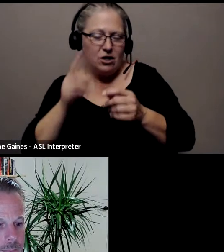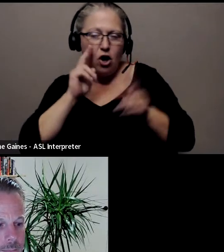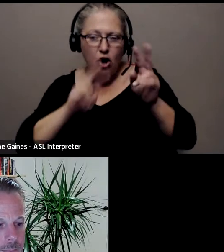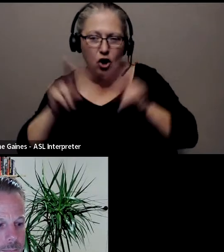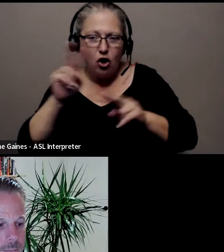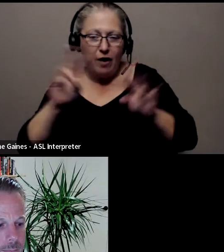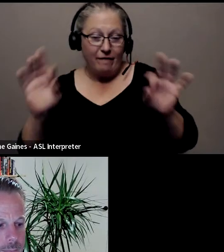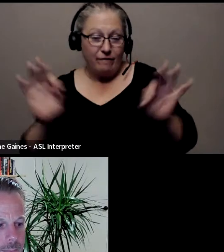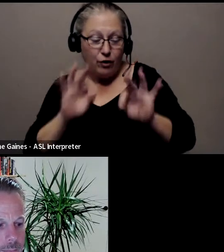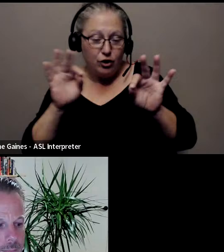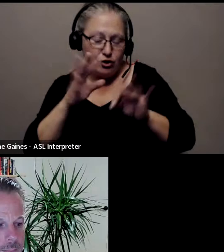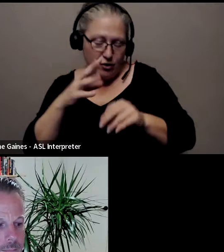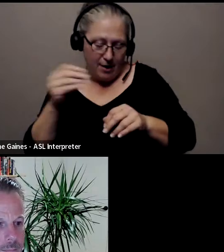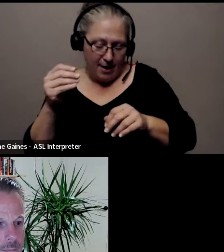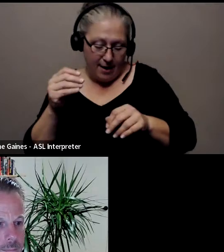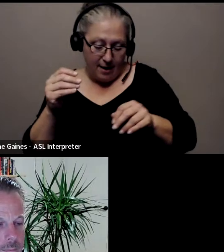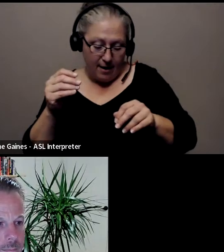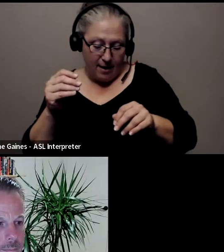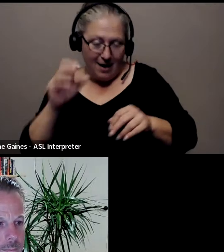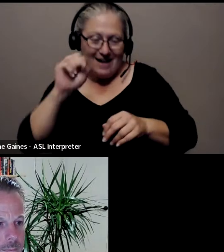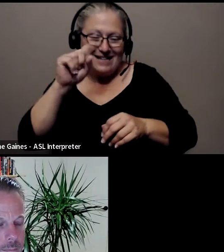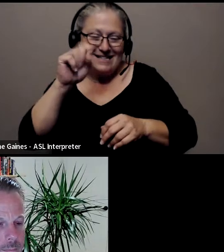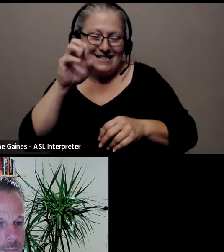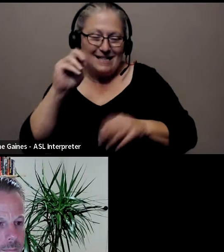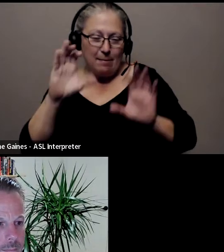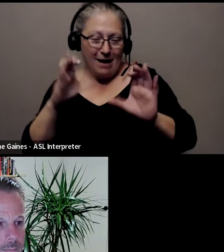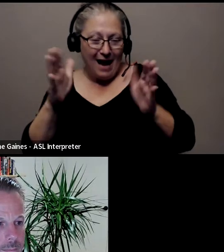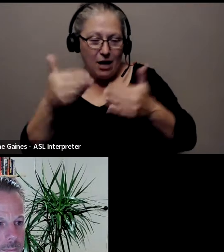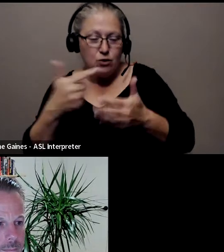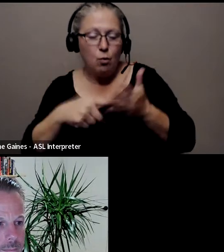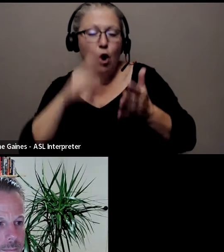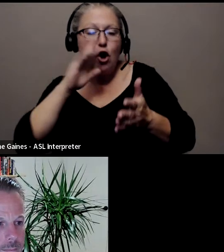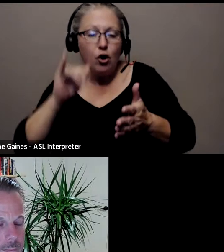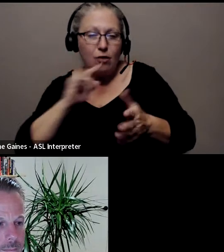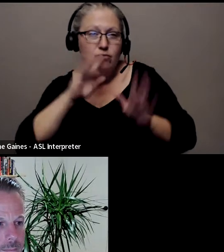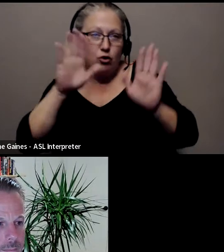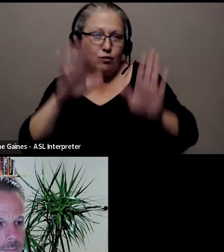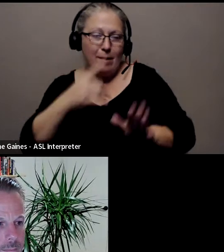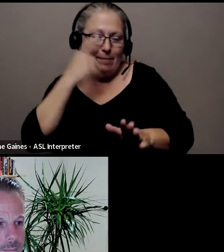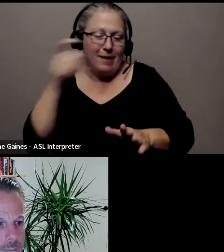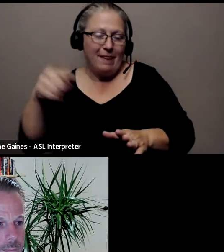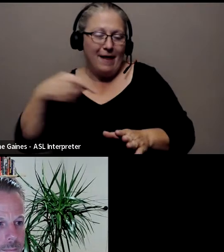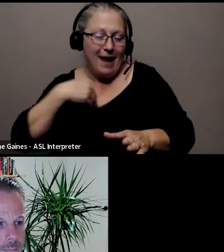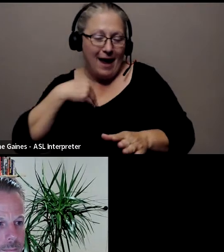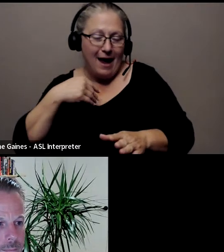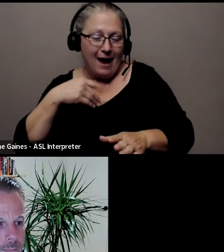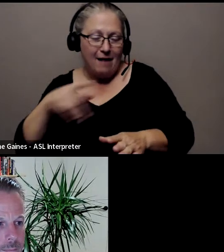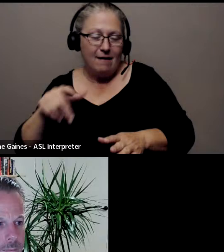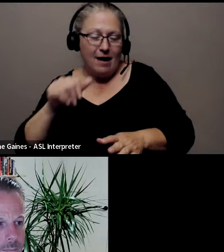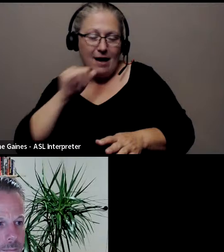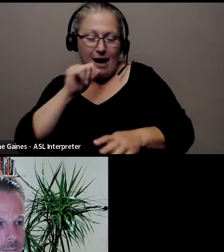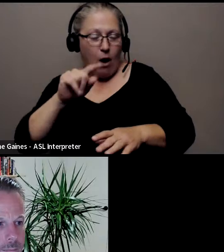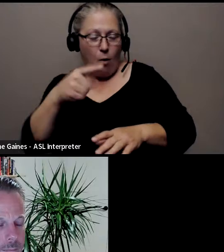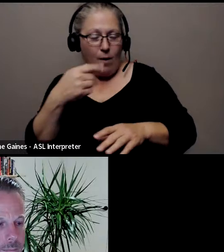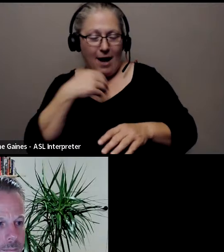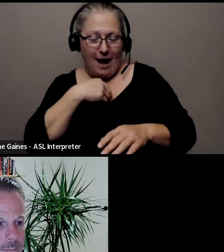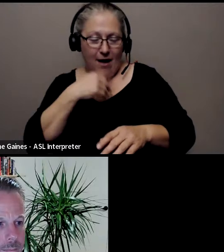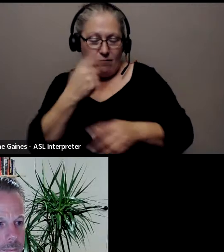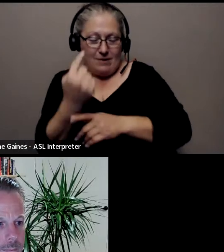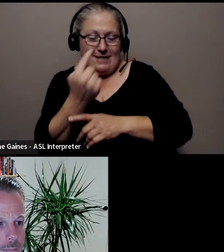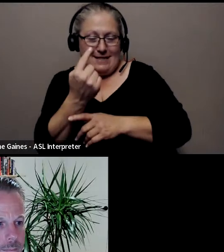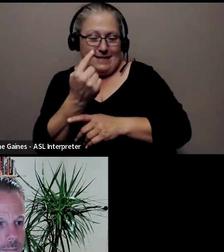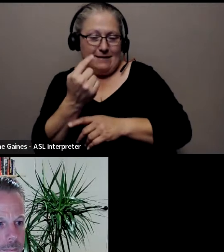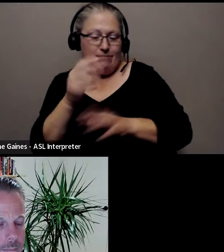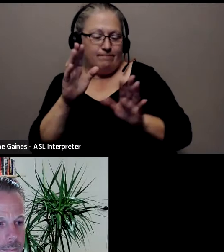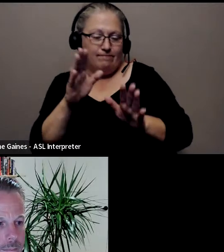at furniture and STEM classrooms. What does it look like? And it was great because they didn't just have the single rows, they didn't